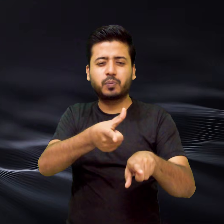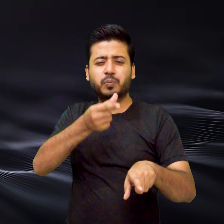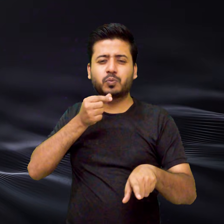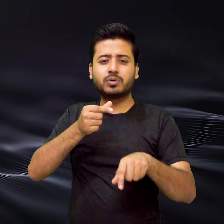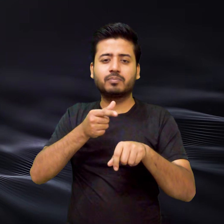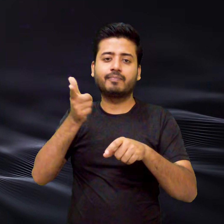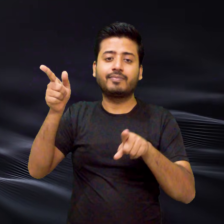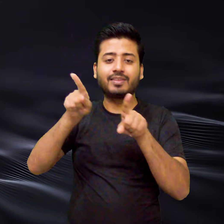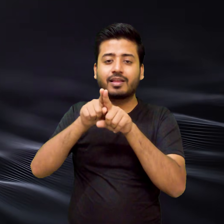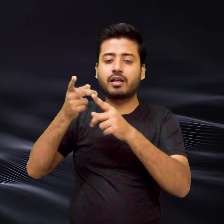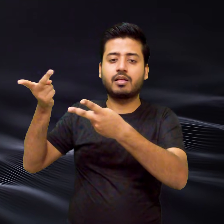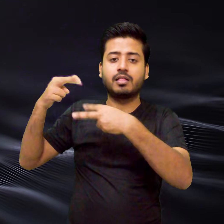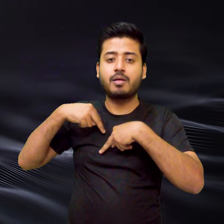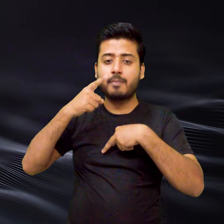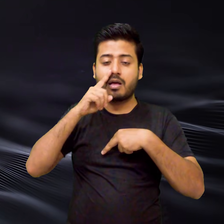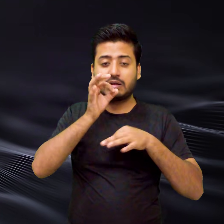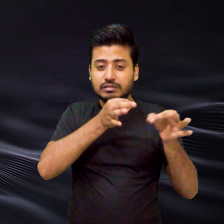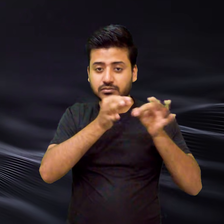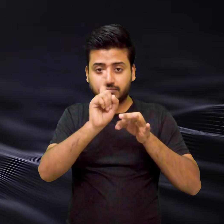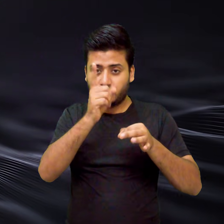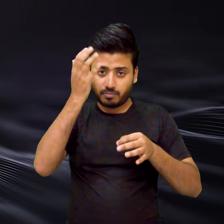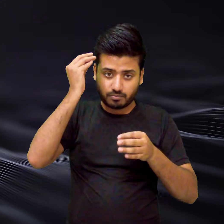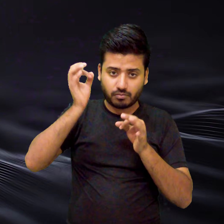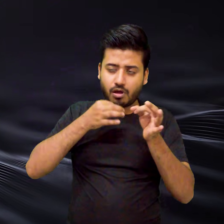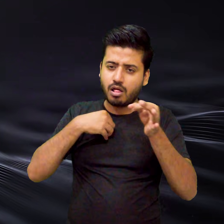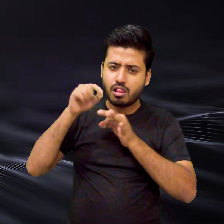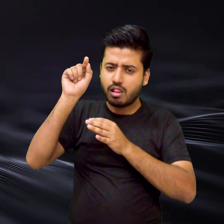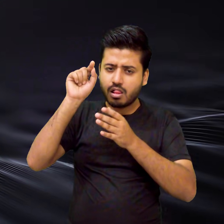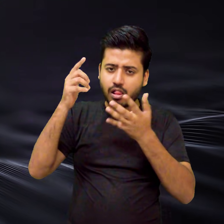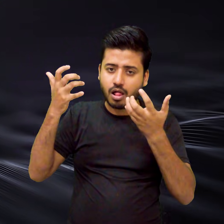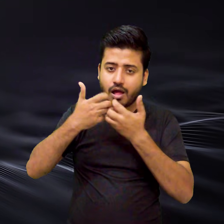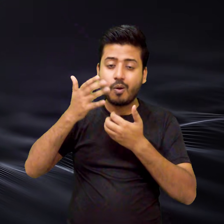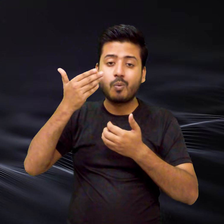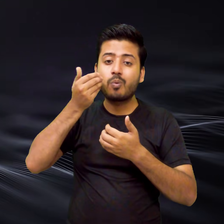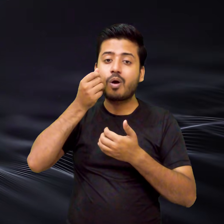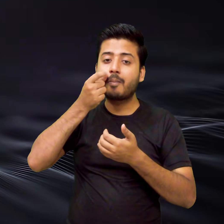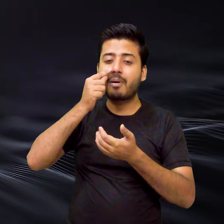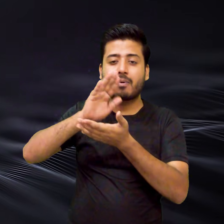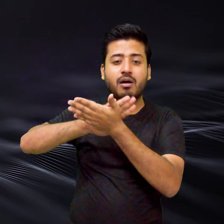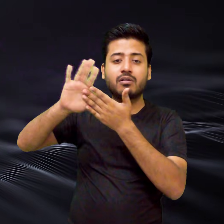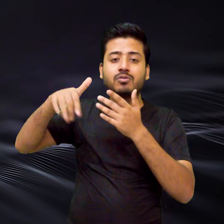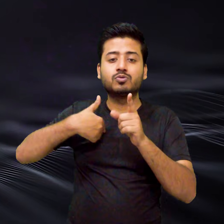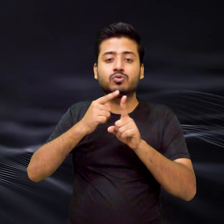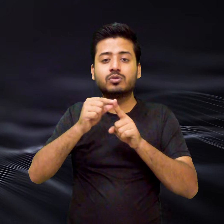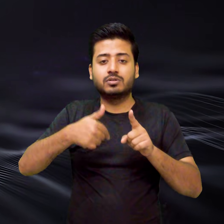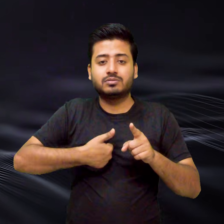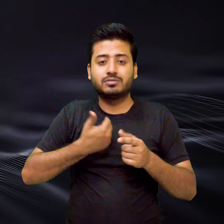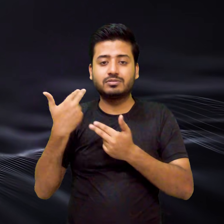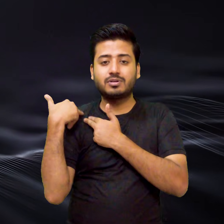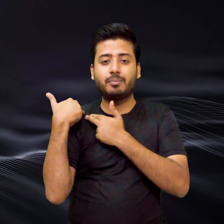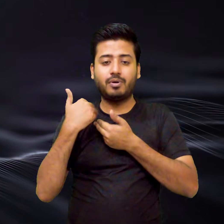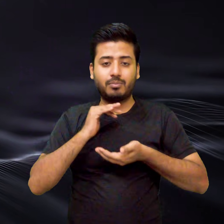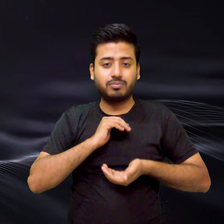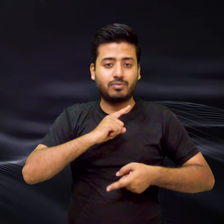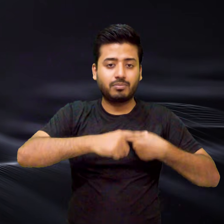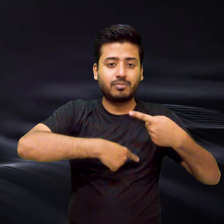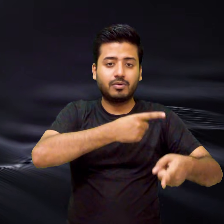homemade medicine would have no standardized dosage or purity, making it unsafe and ineffective compared to regulated